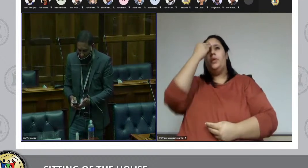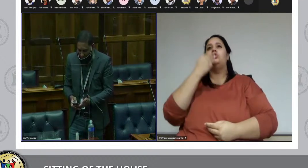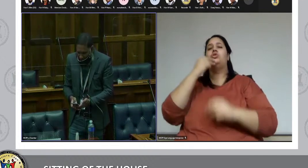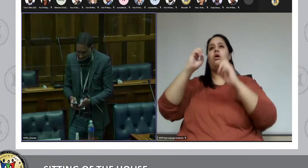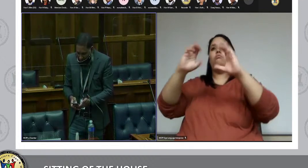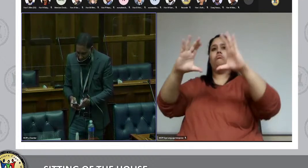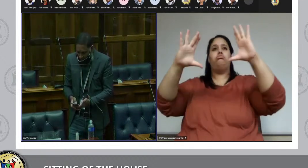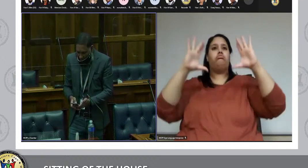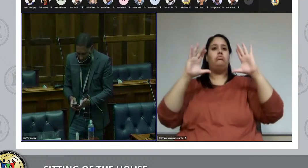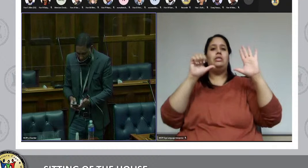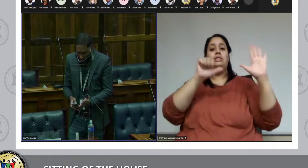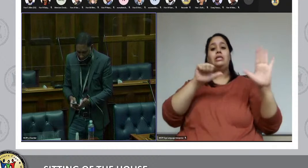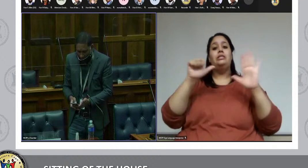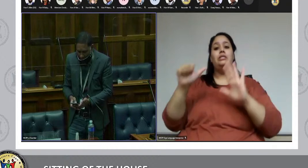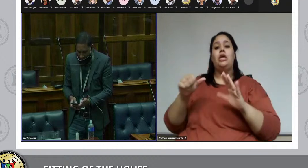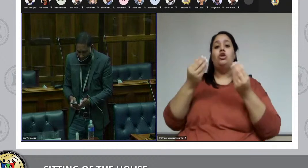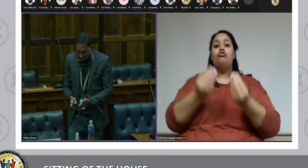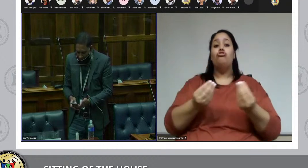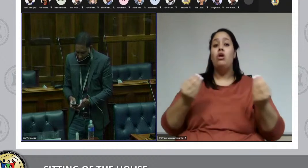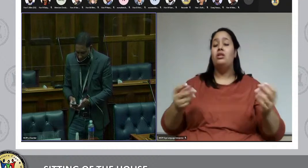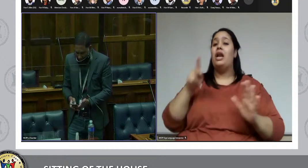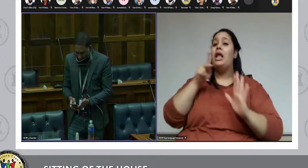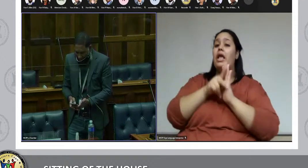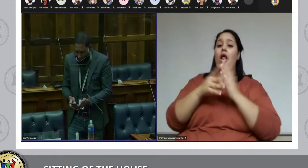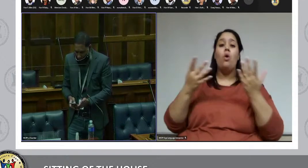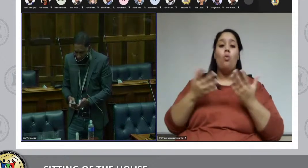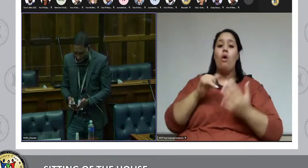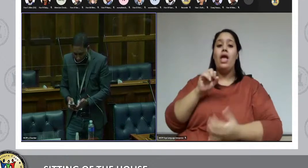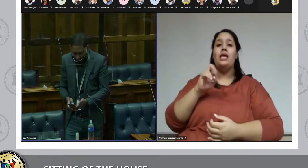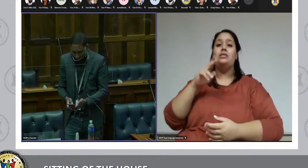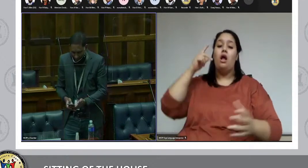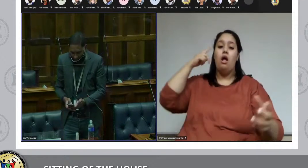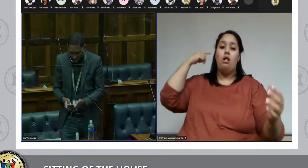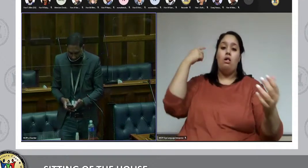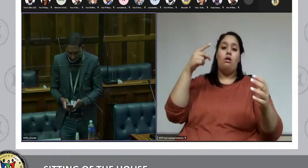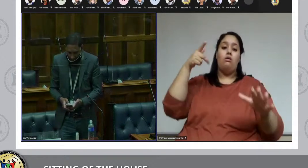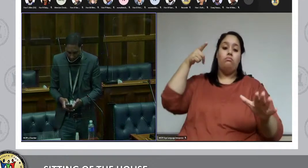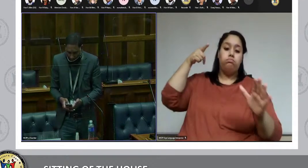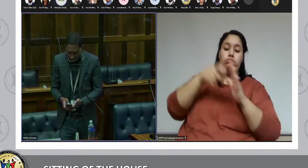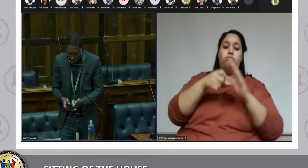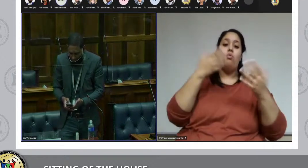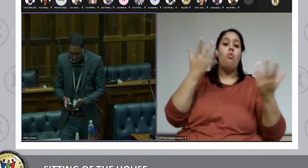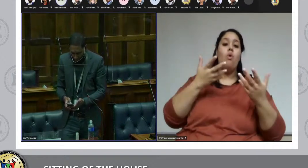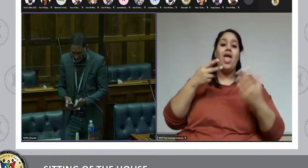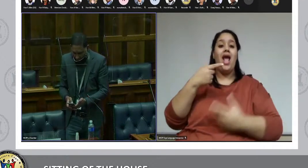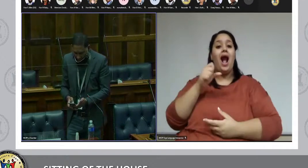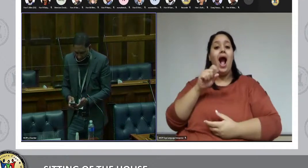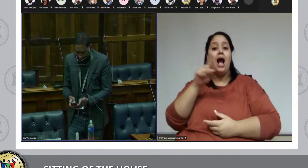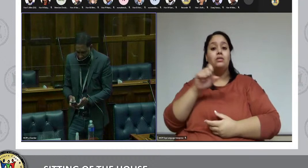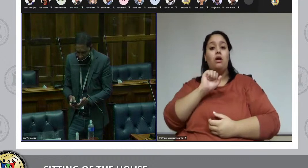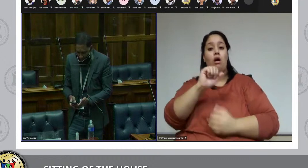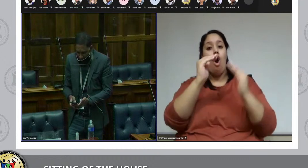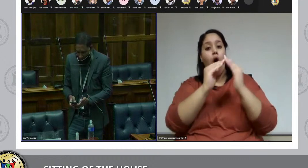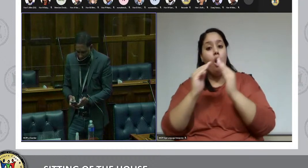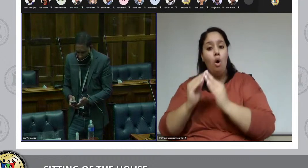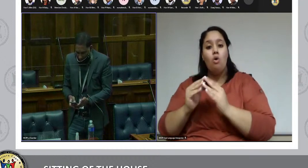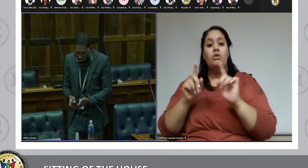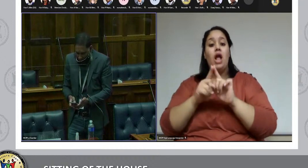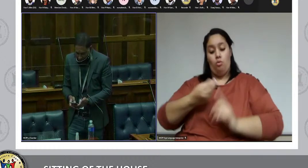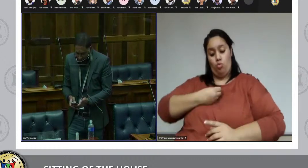66 Palestinian children killed in Israel airstrikes on their homes in Gaza. Like the youth of South Africa